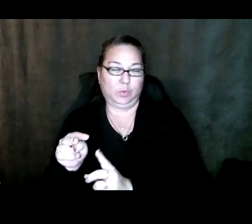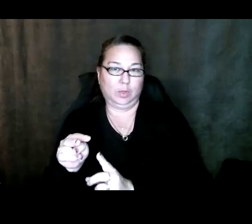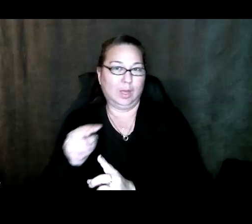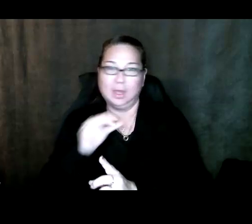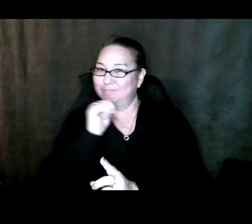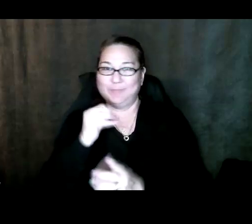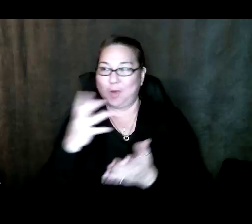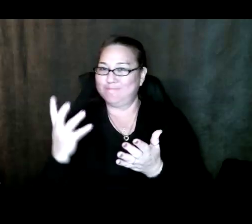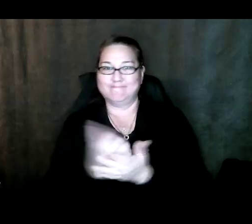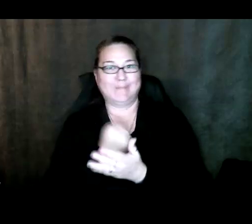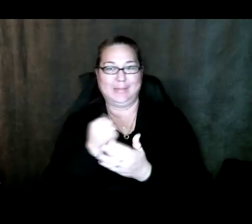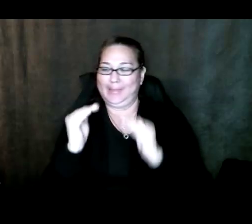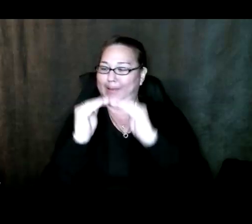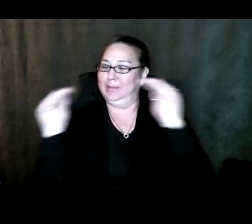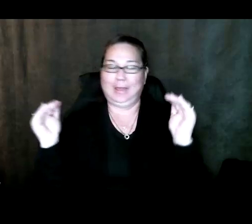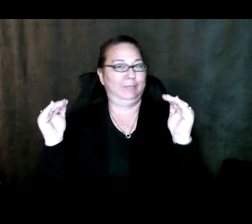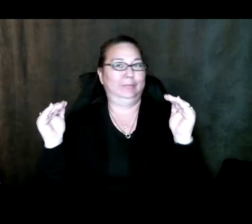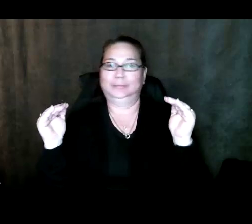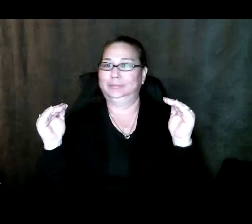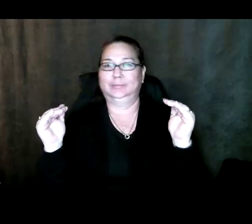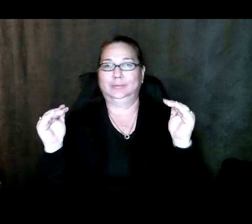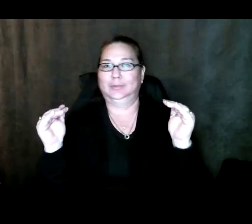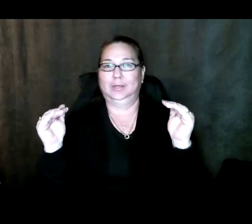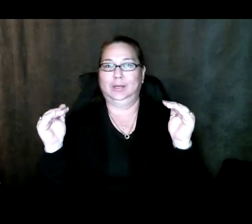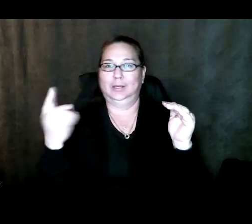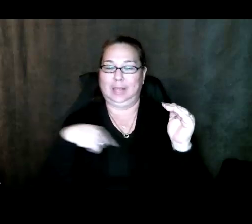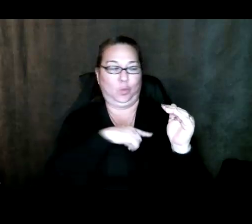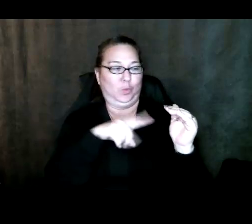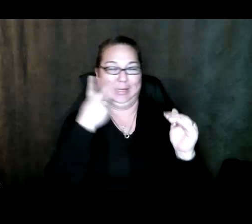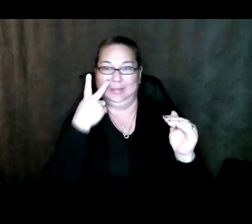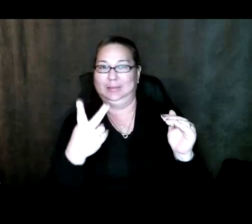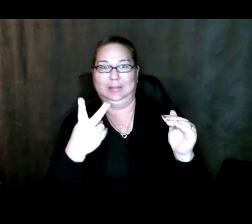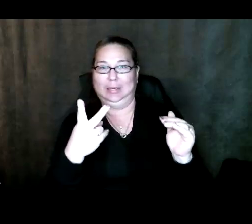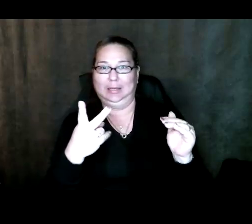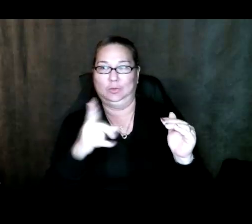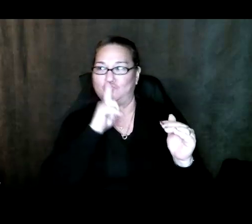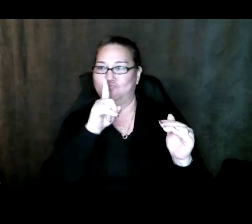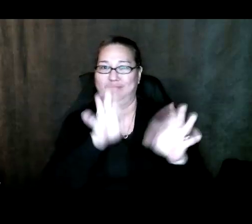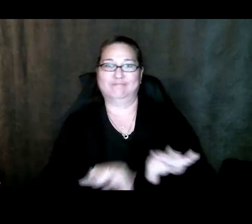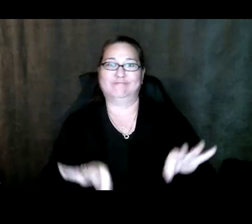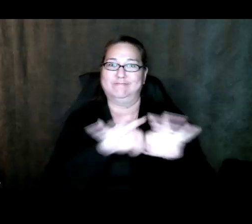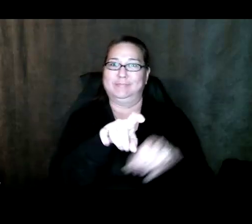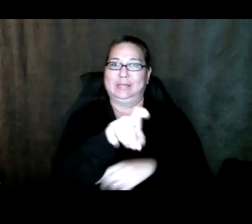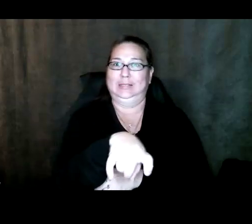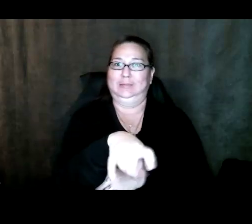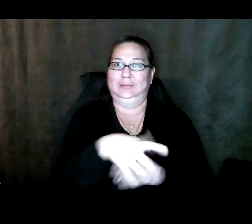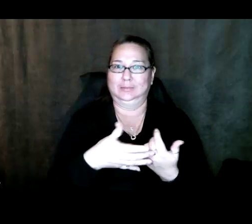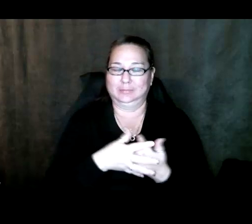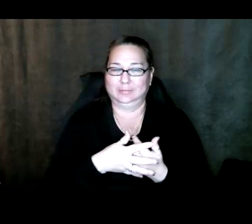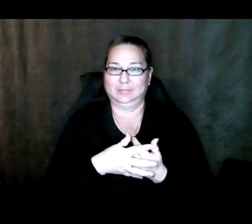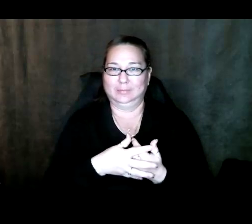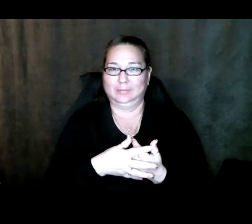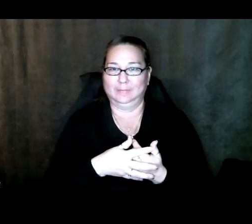that we see as necessary. So I wouldn't